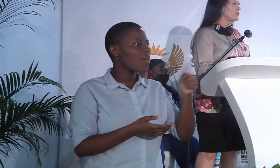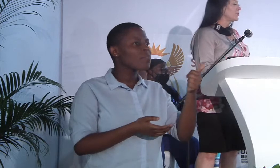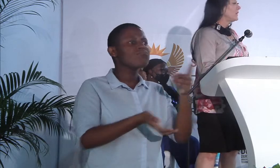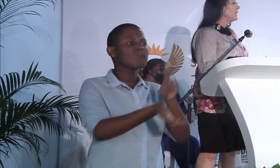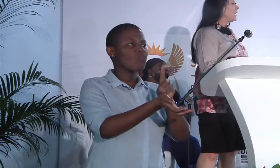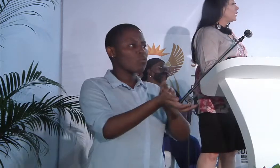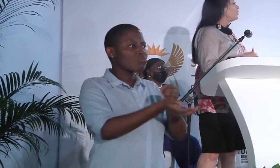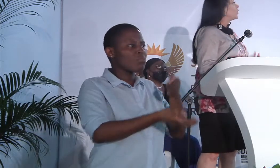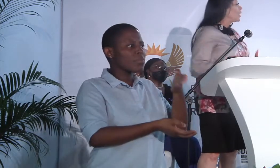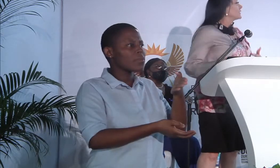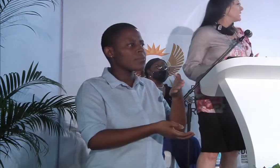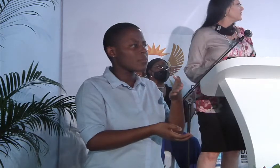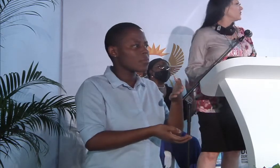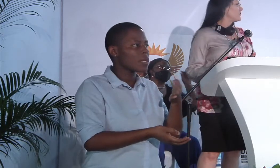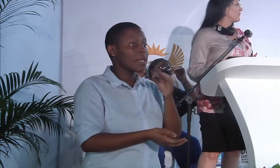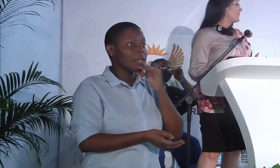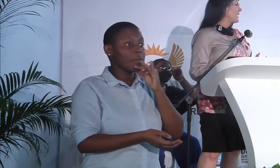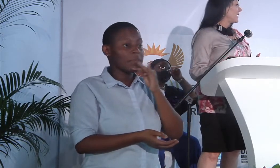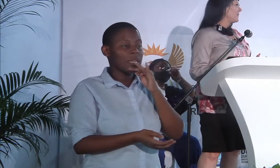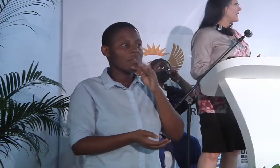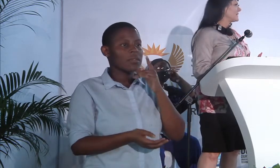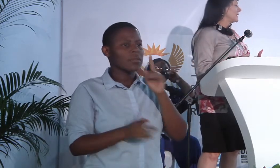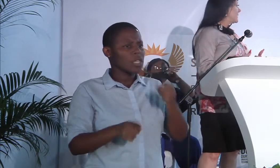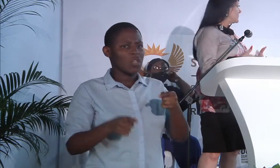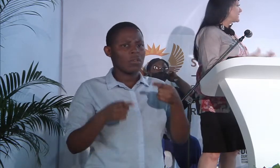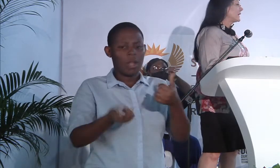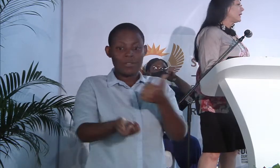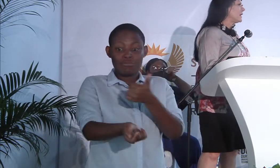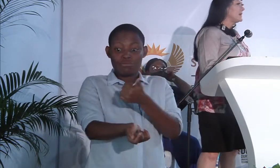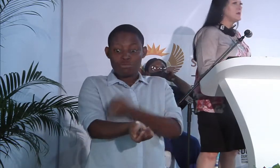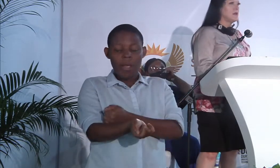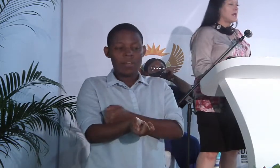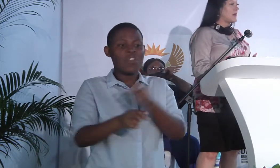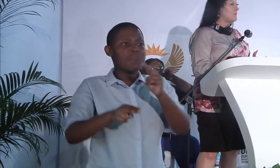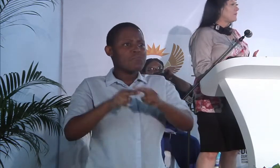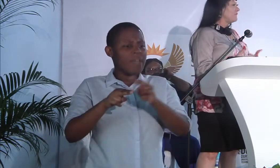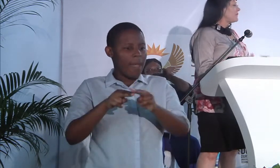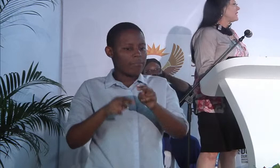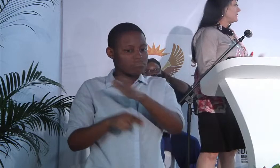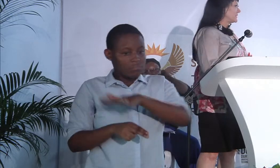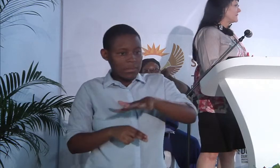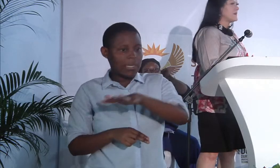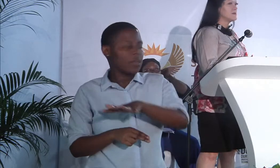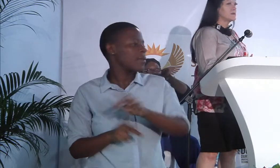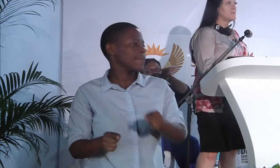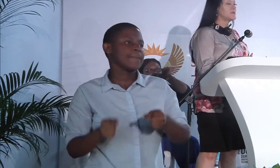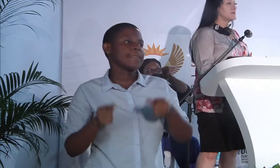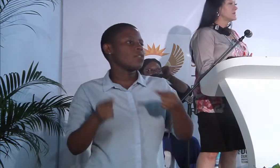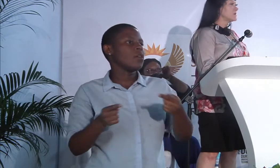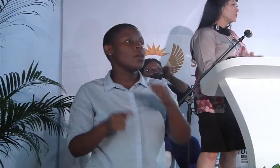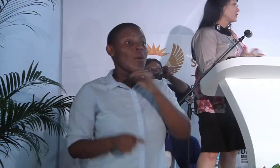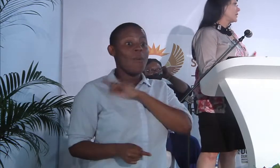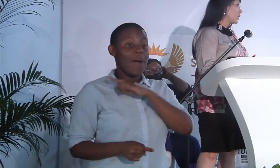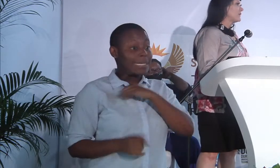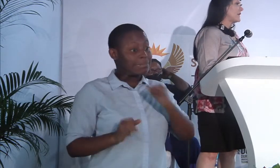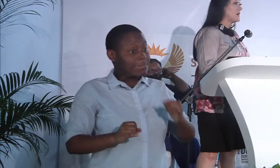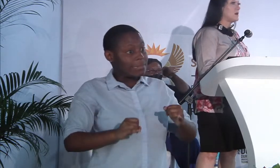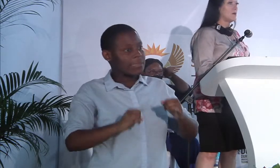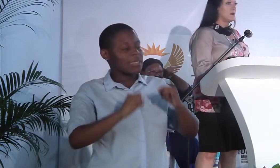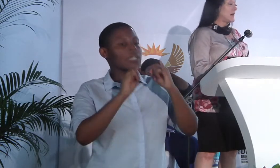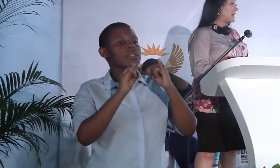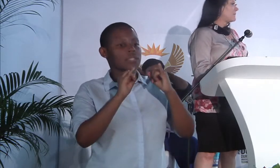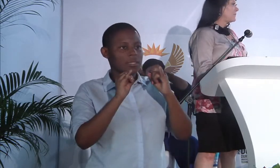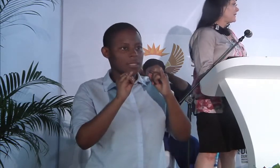in the room, you can't get into drug rehab. It's particularly very severe substances, which a lot of